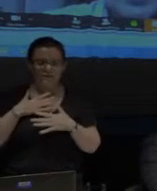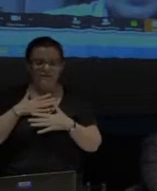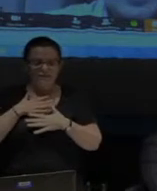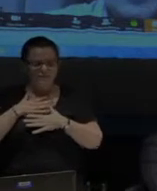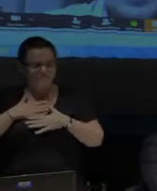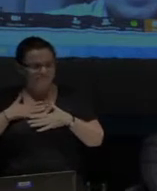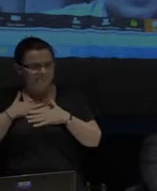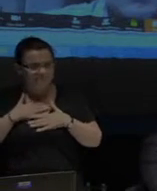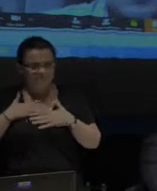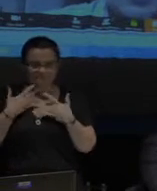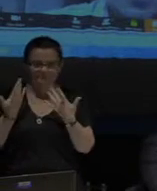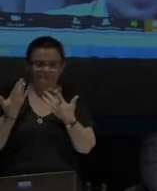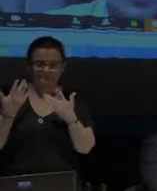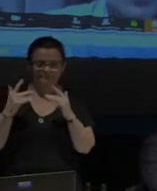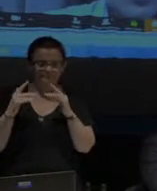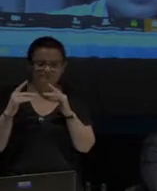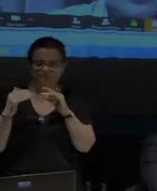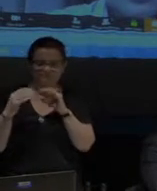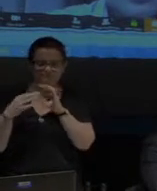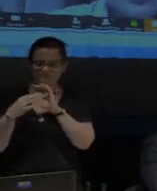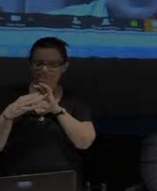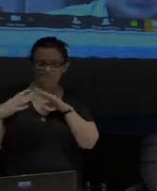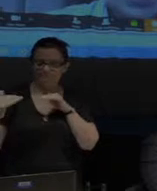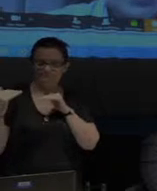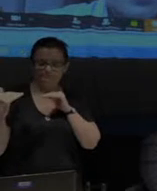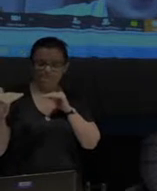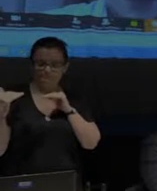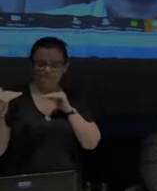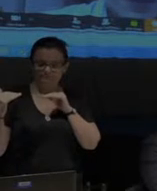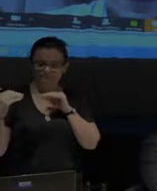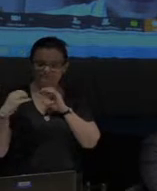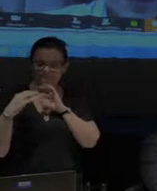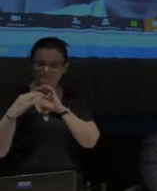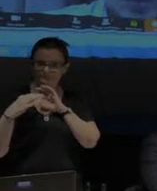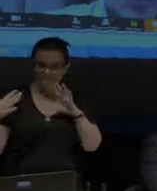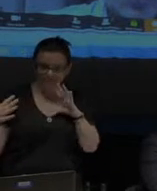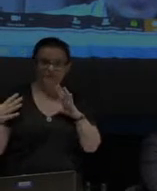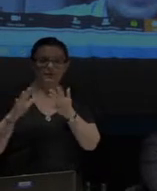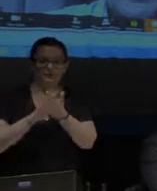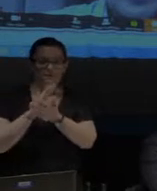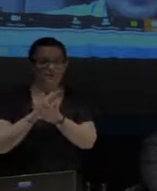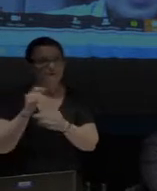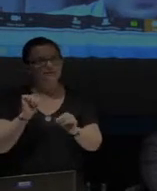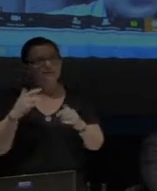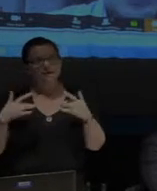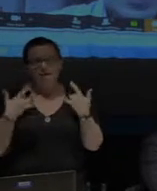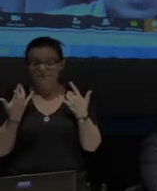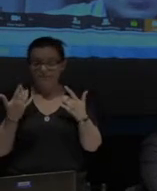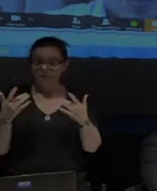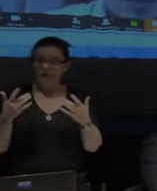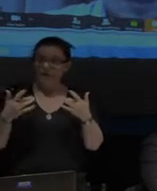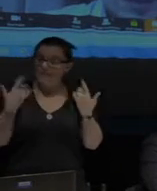maybe sometimes at a physical level that they're not living the life they are supposed to be living, and it